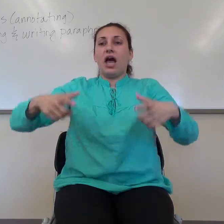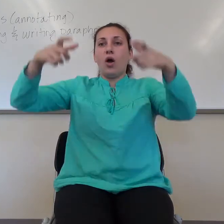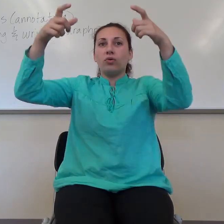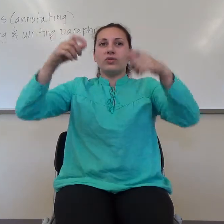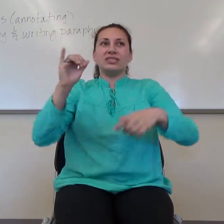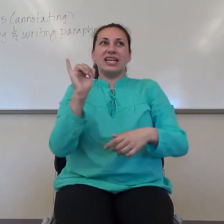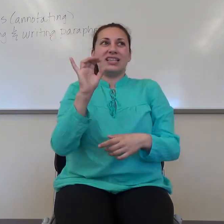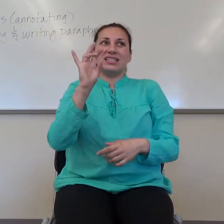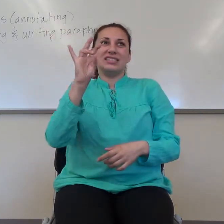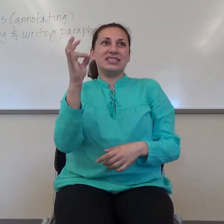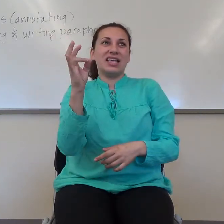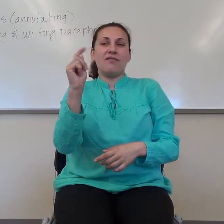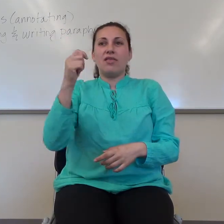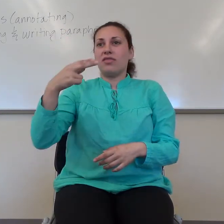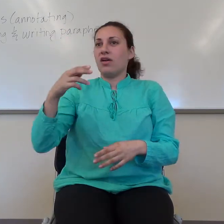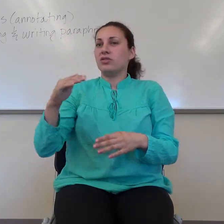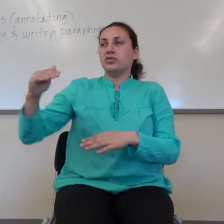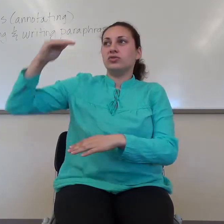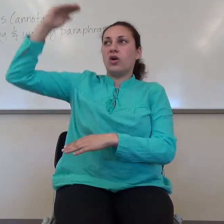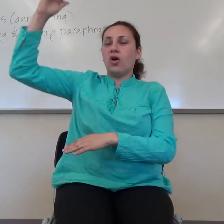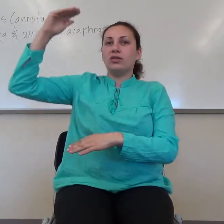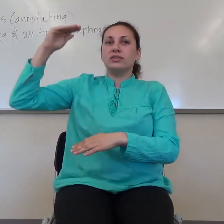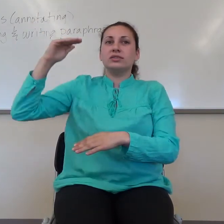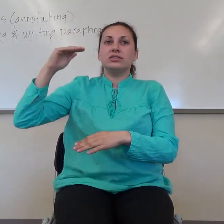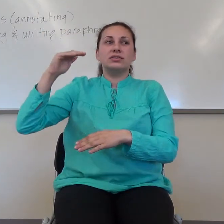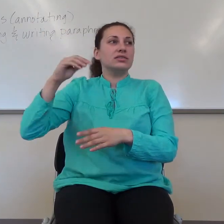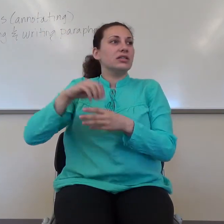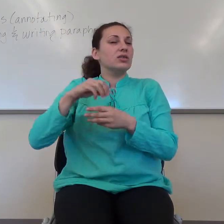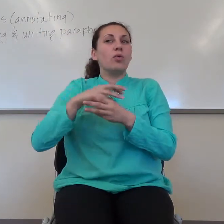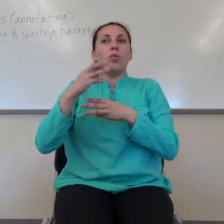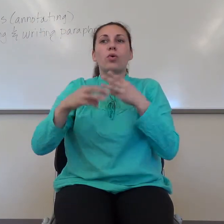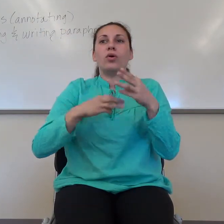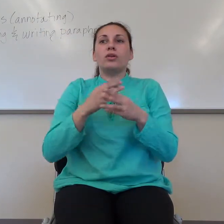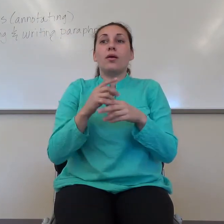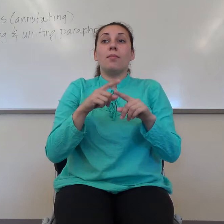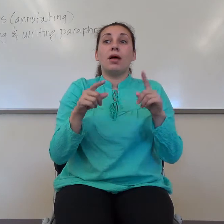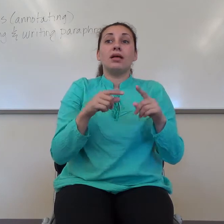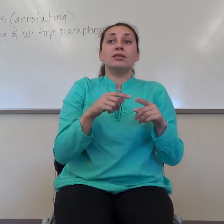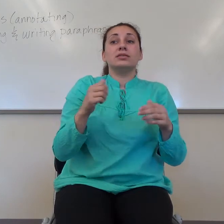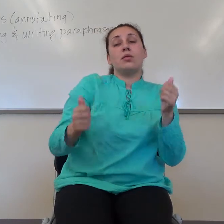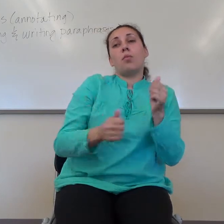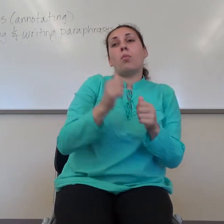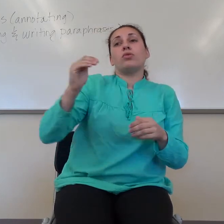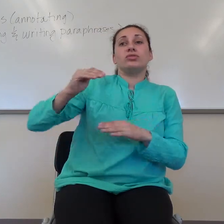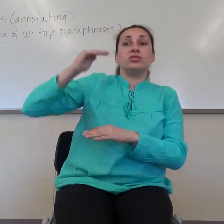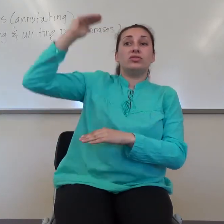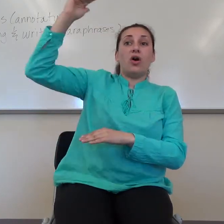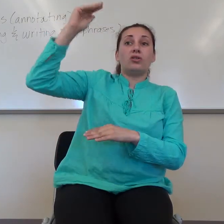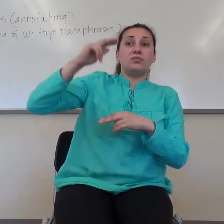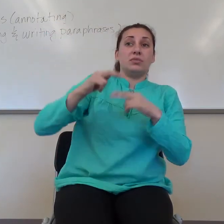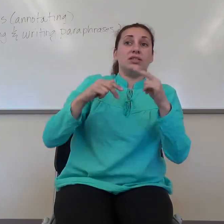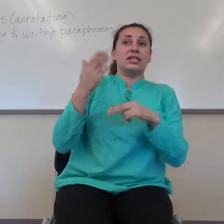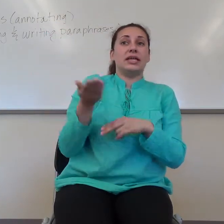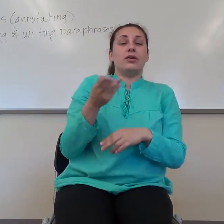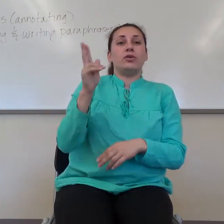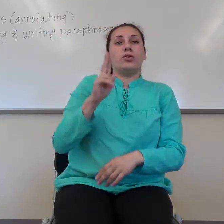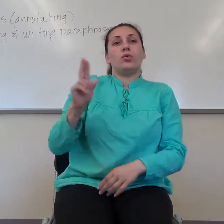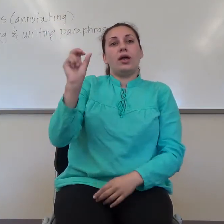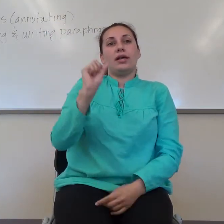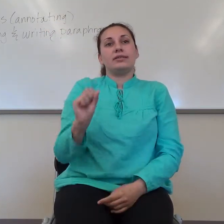in the world. It's the tallest in the United States, but it's the 7th tallest in the world. The tallest one is in Dubai. And if you